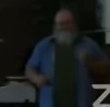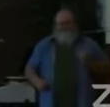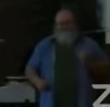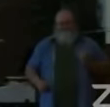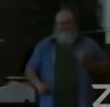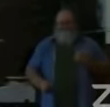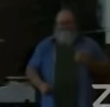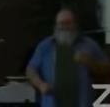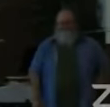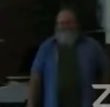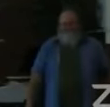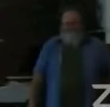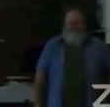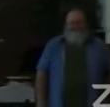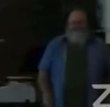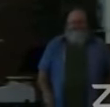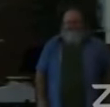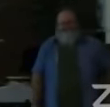Depends on how you drive, right?